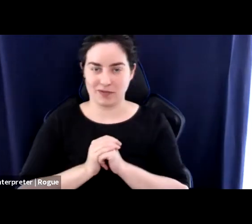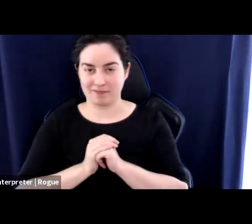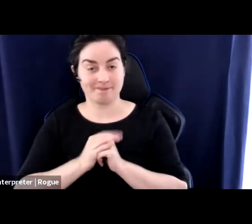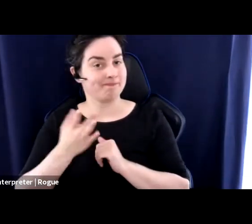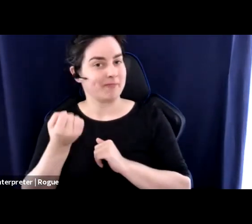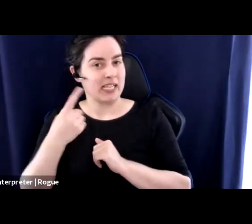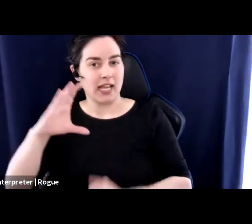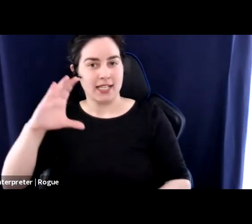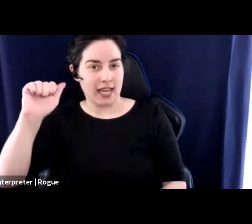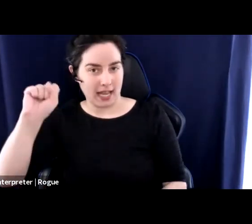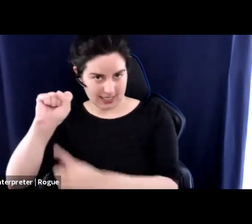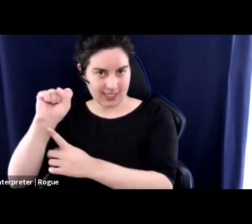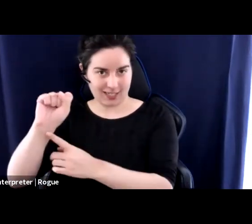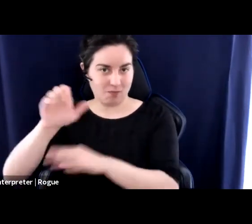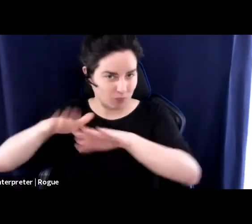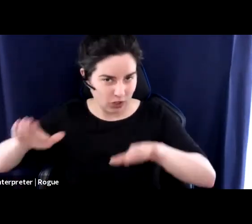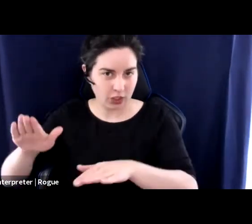Children's Aid Society had